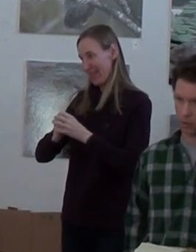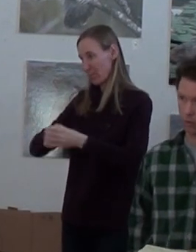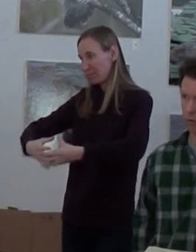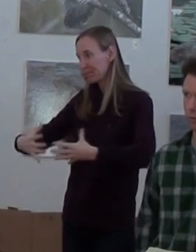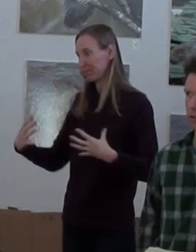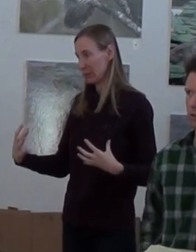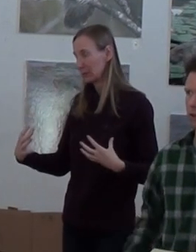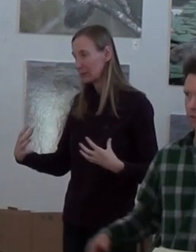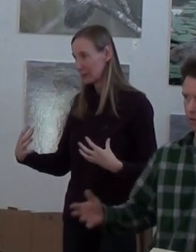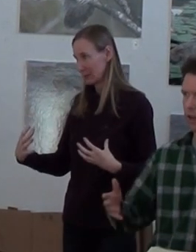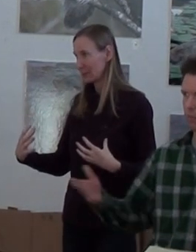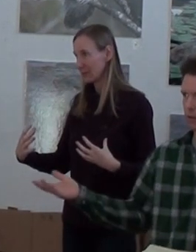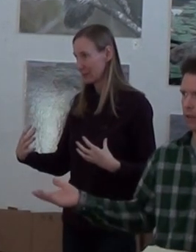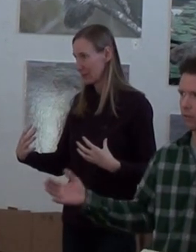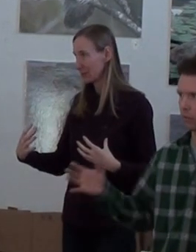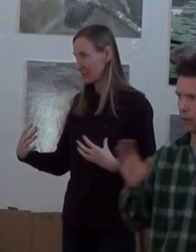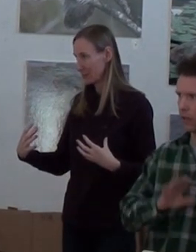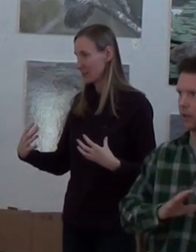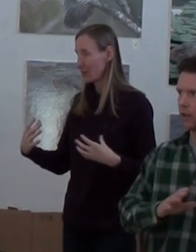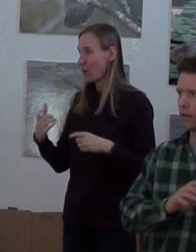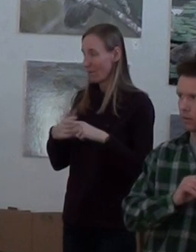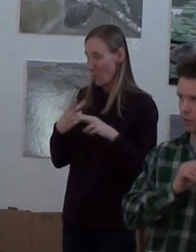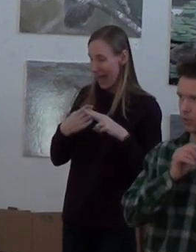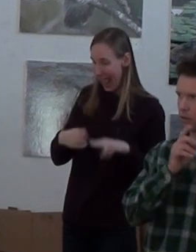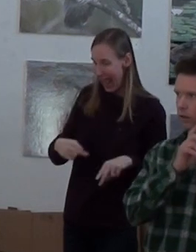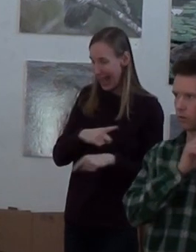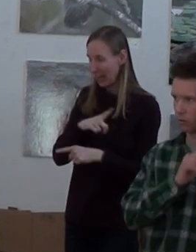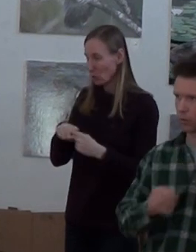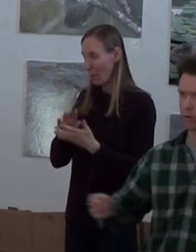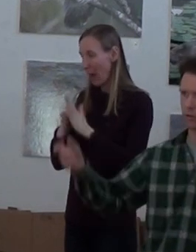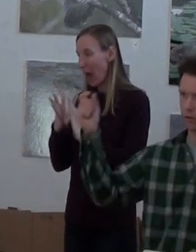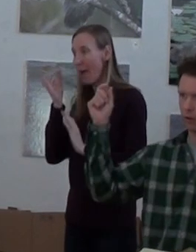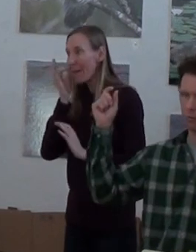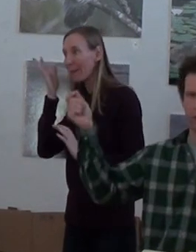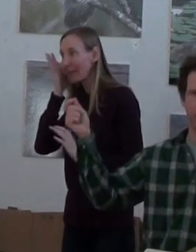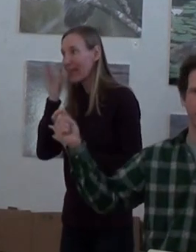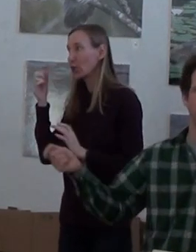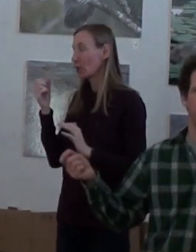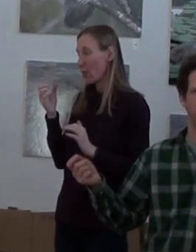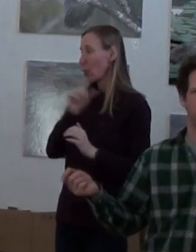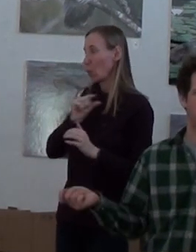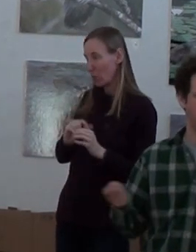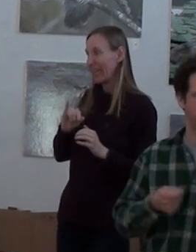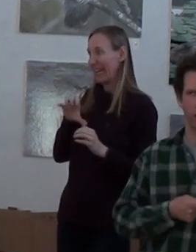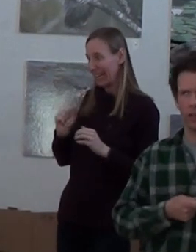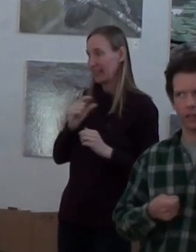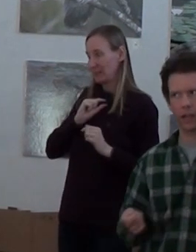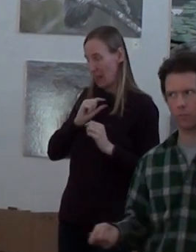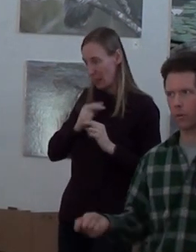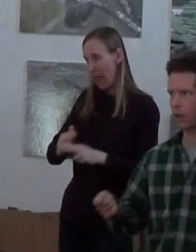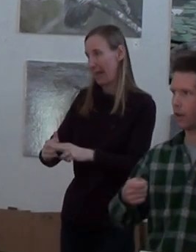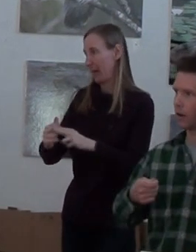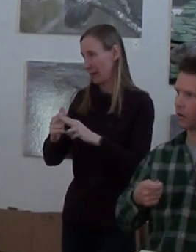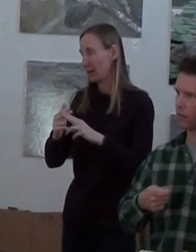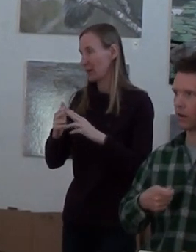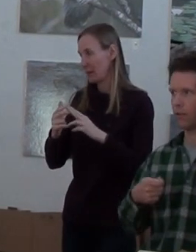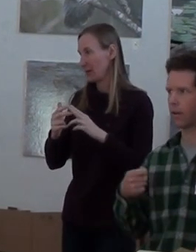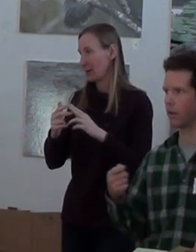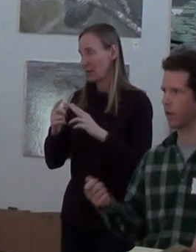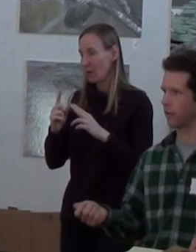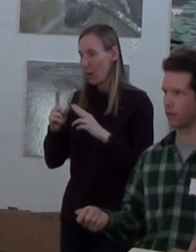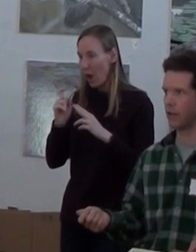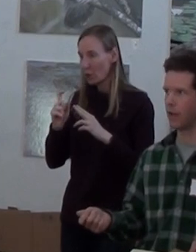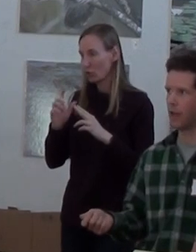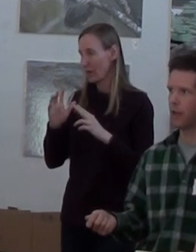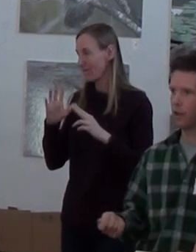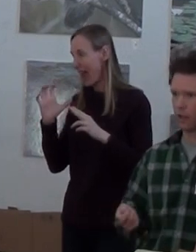very explosive because that's the time it takes from an egg to be, you know, to emerge as an adult bee. And if the queen's laying at that point 800,